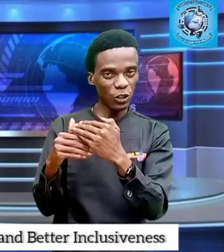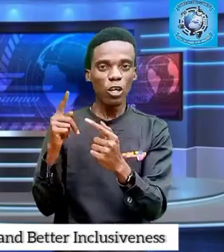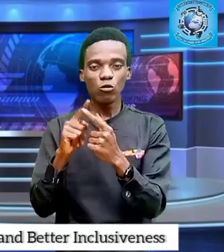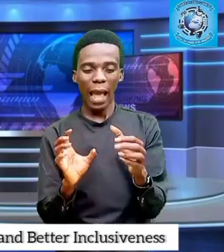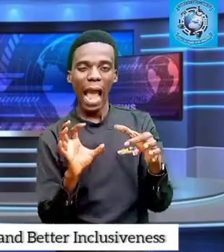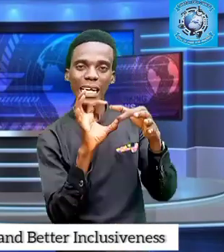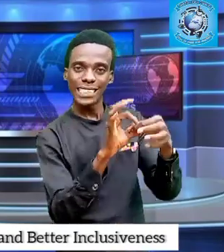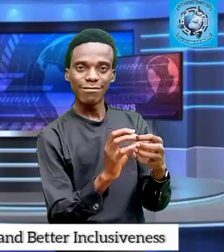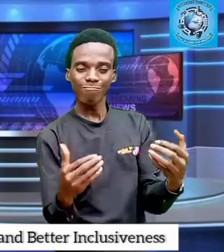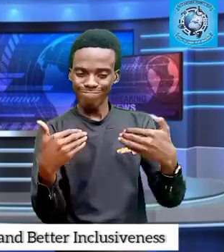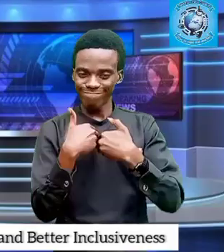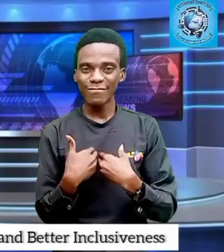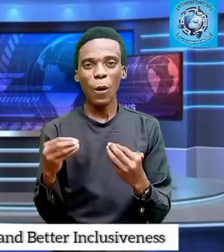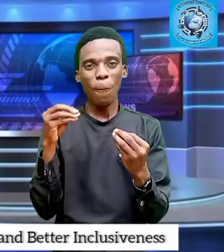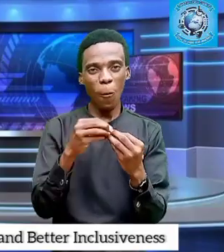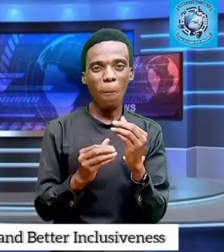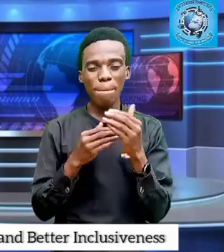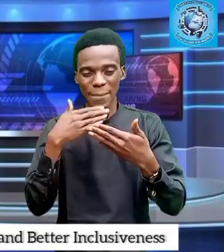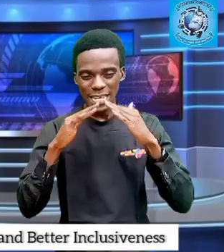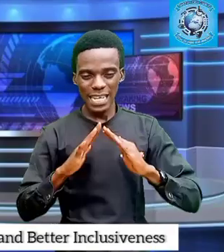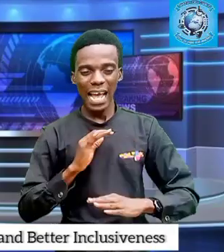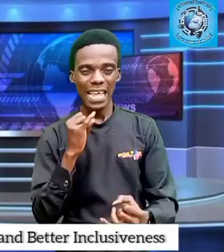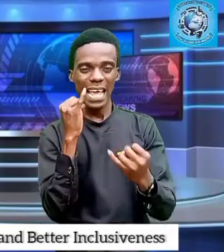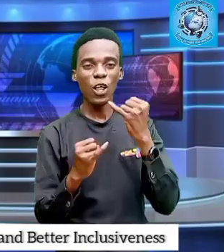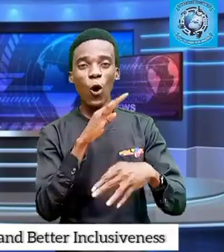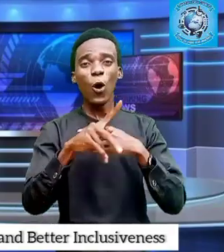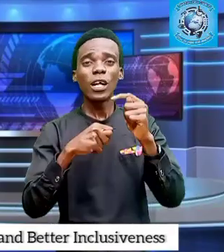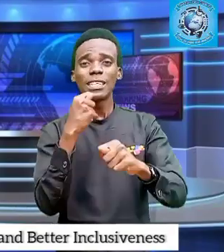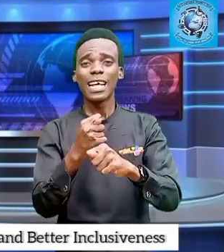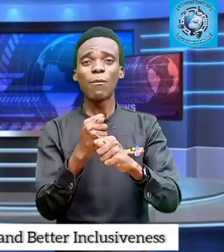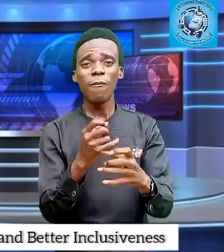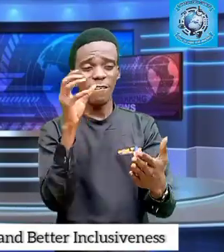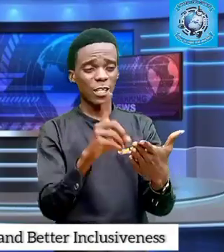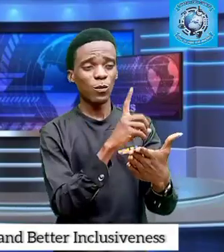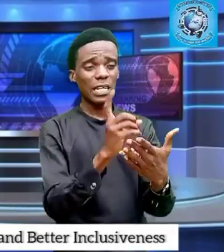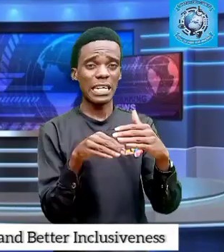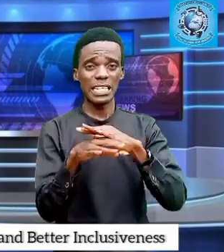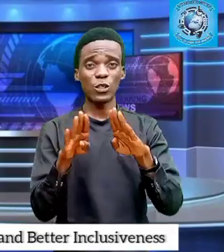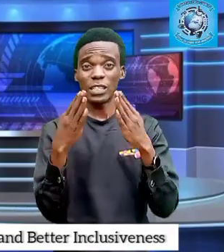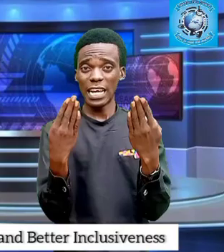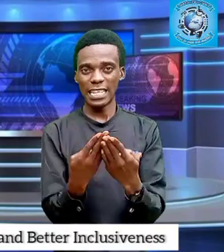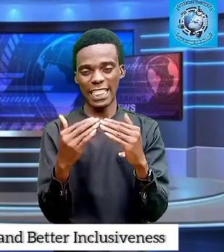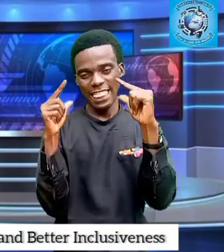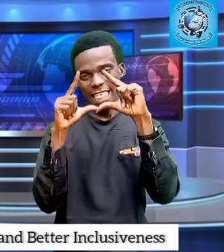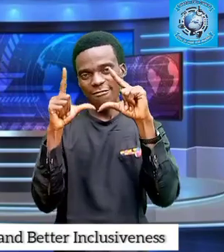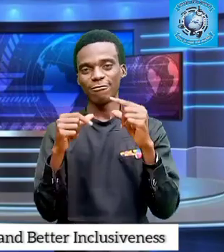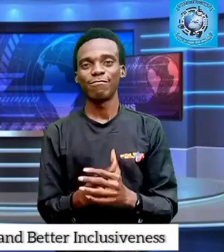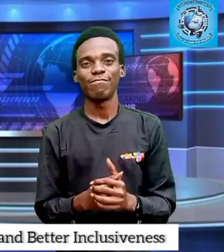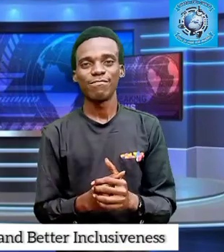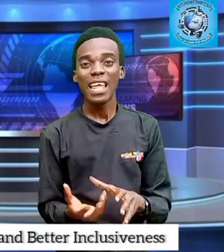achieve harmony and end all forms of discrimination within the society ranks.